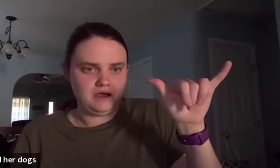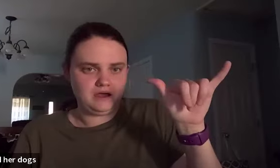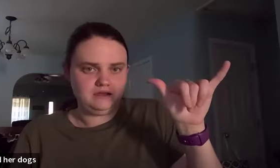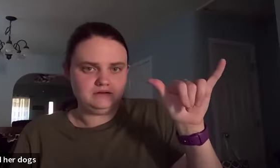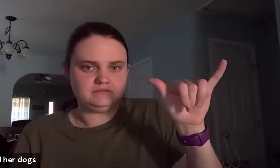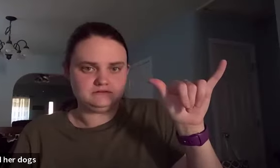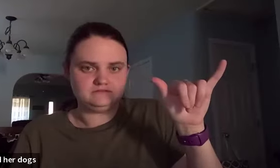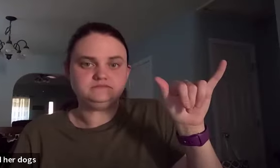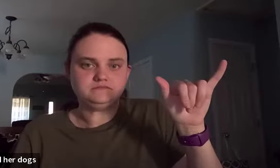July,